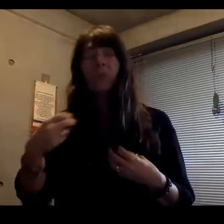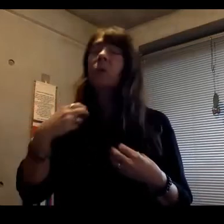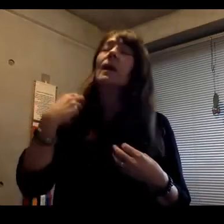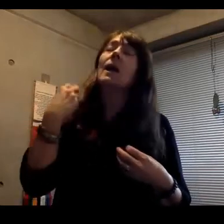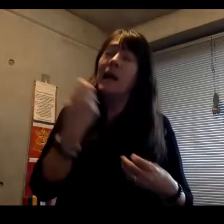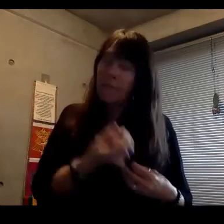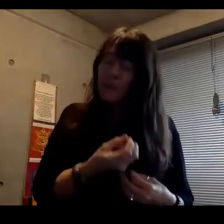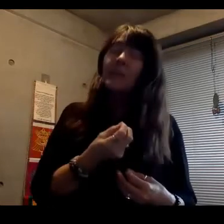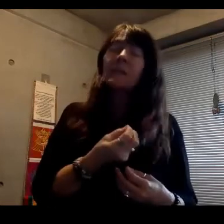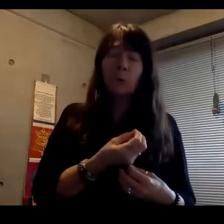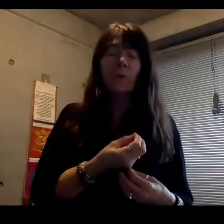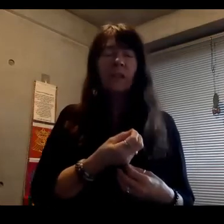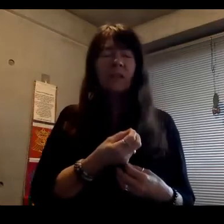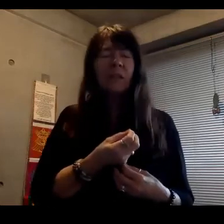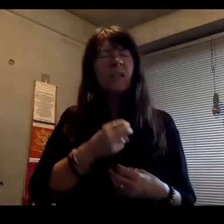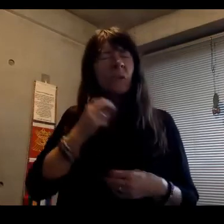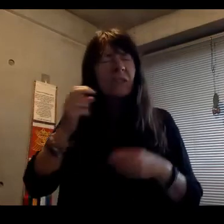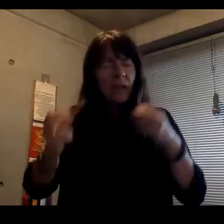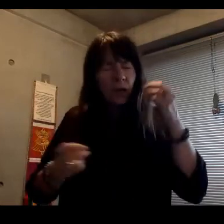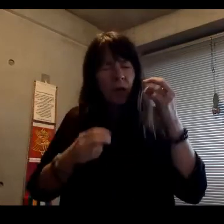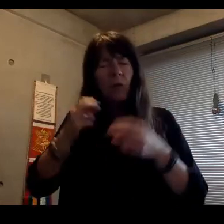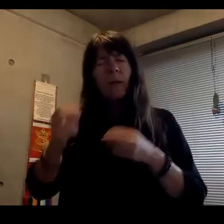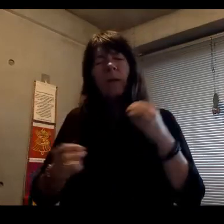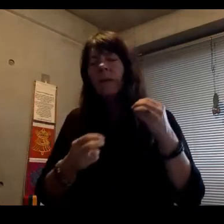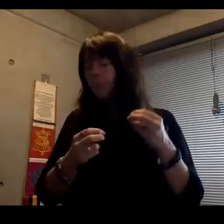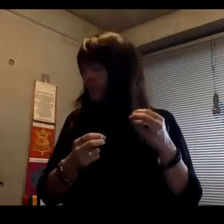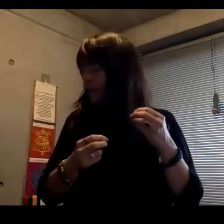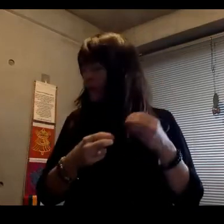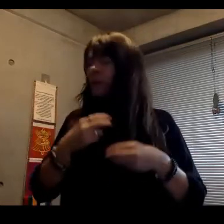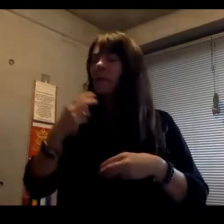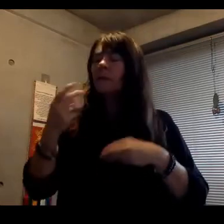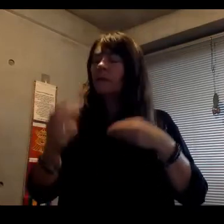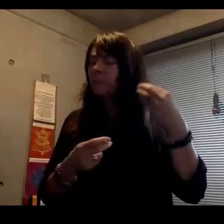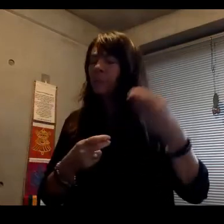is true and then disprove it. So it's a human